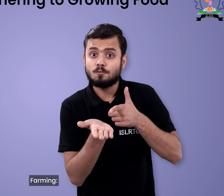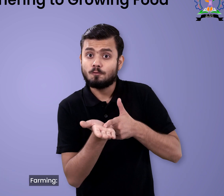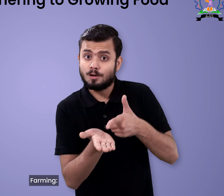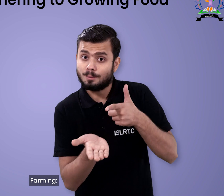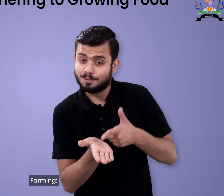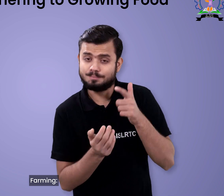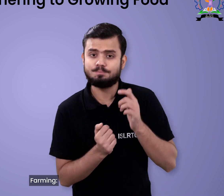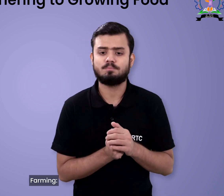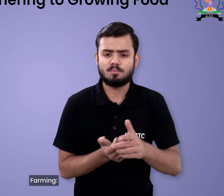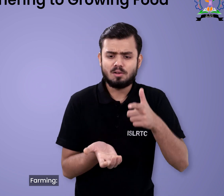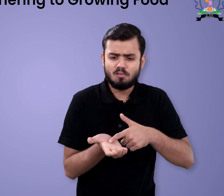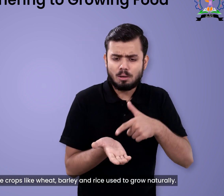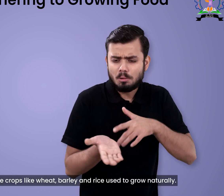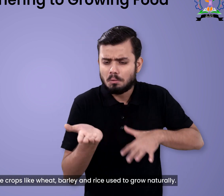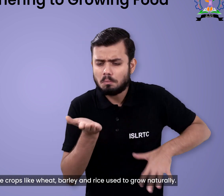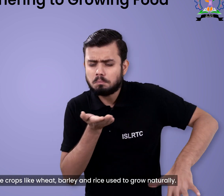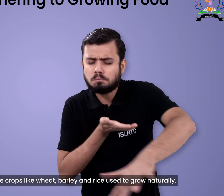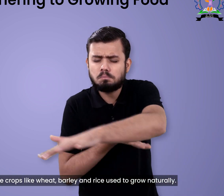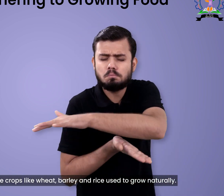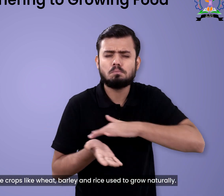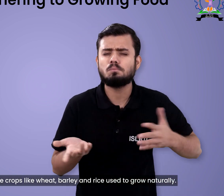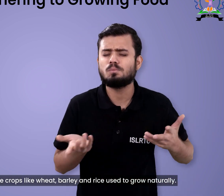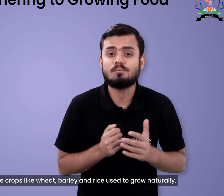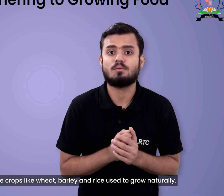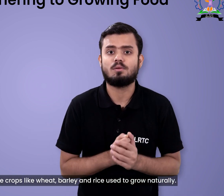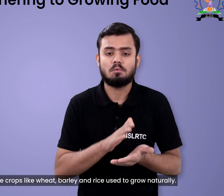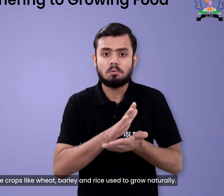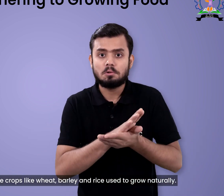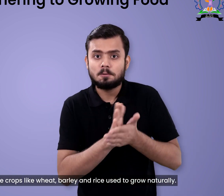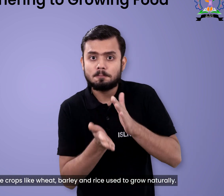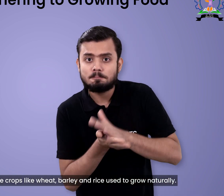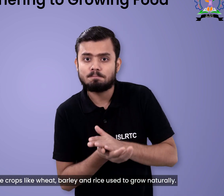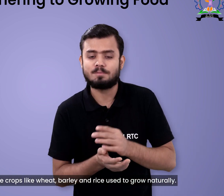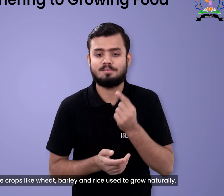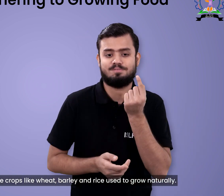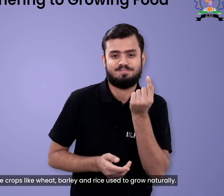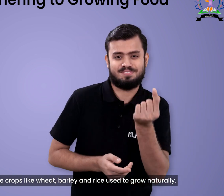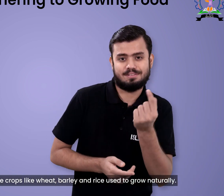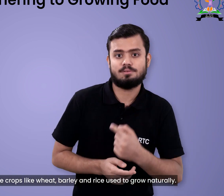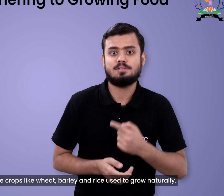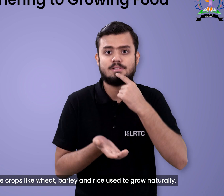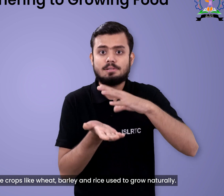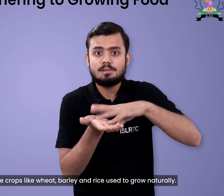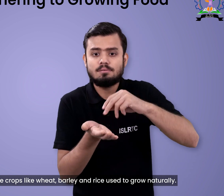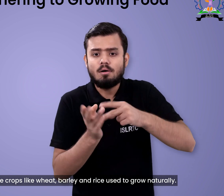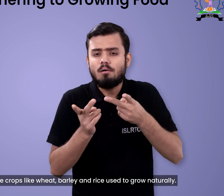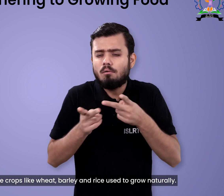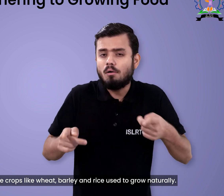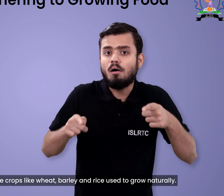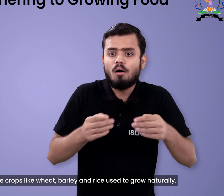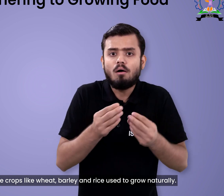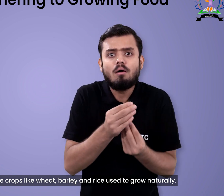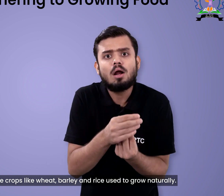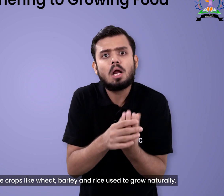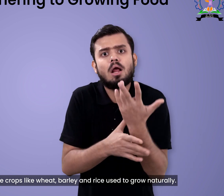Farming. There were some areas where crops like wheat, barley, and rice used to grow